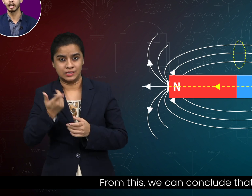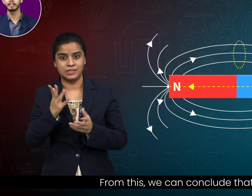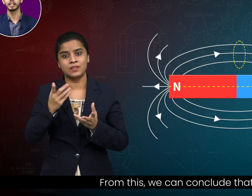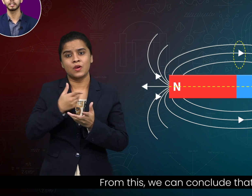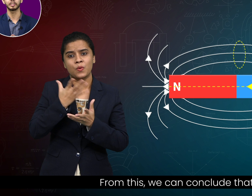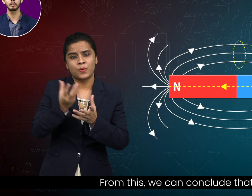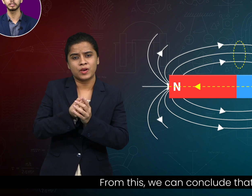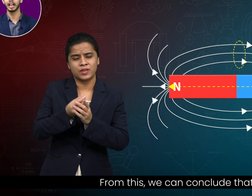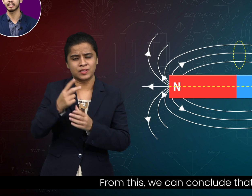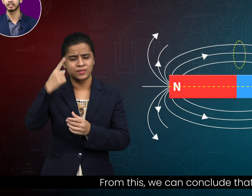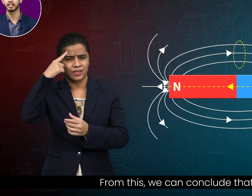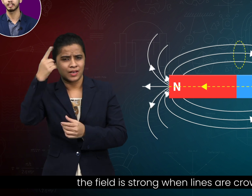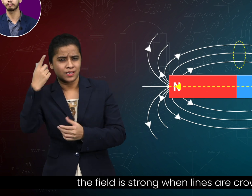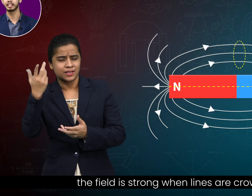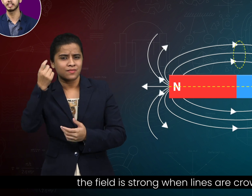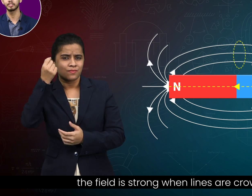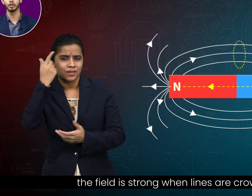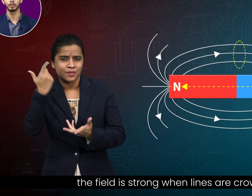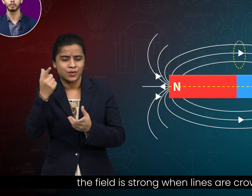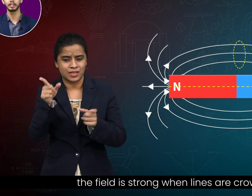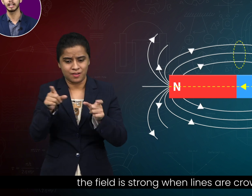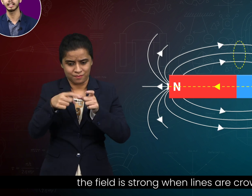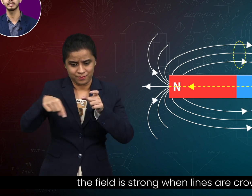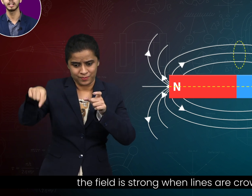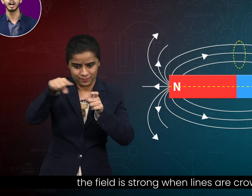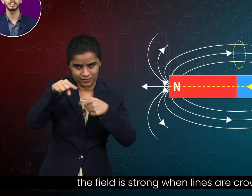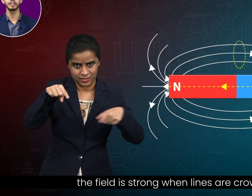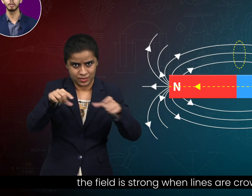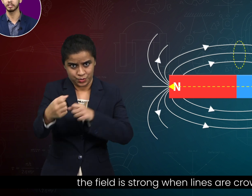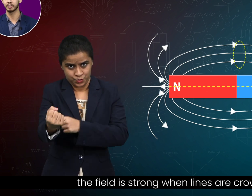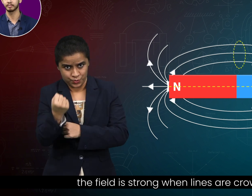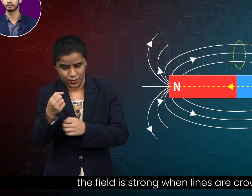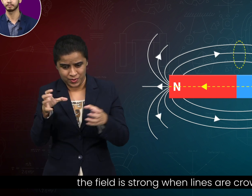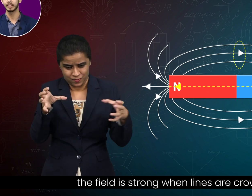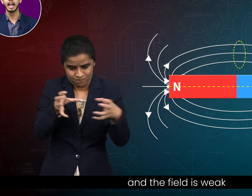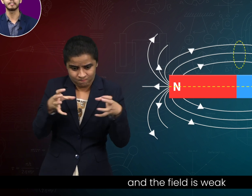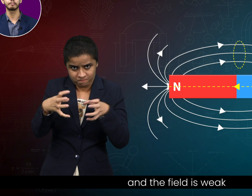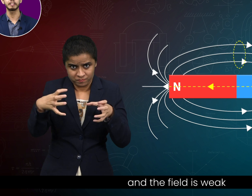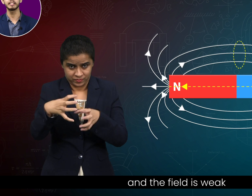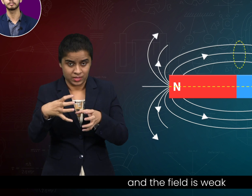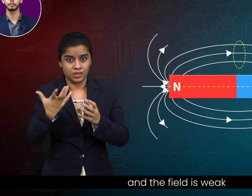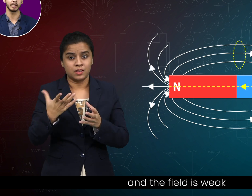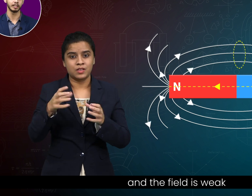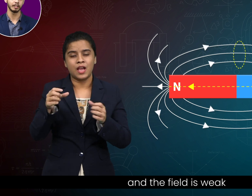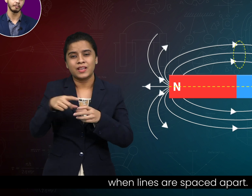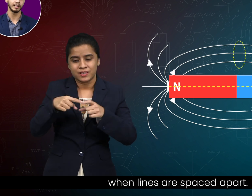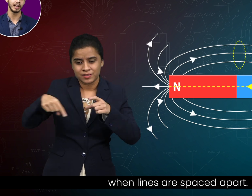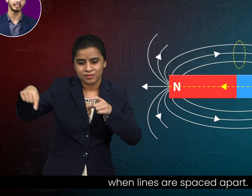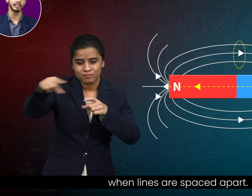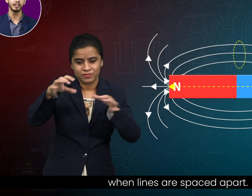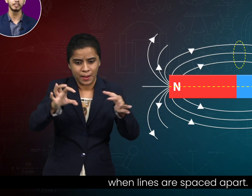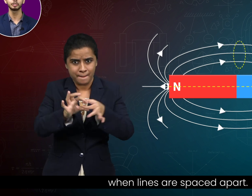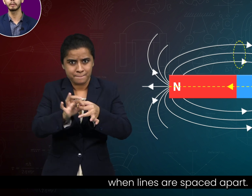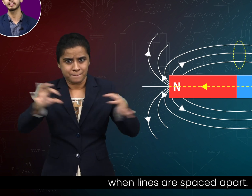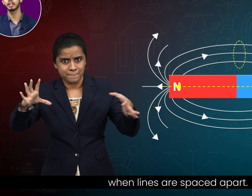this, we can conclude that the field is strong when lines are crowded and the field is weak when